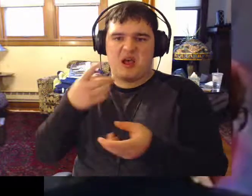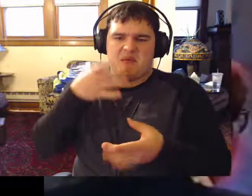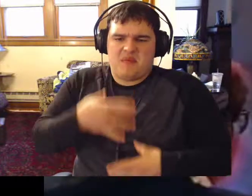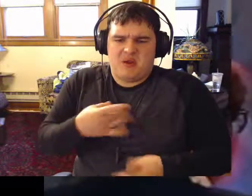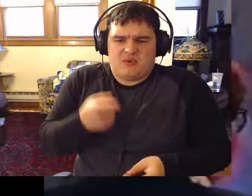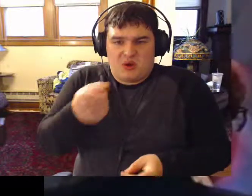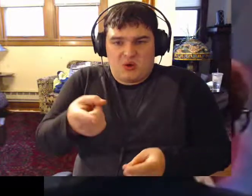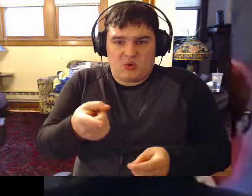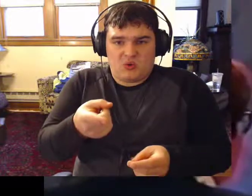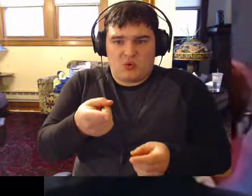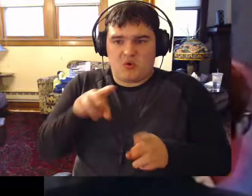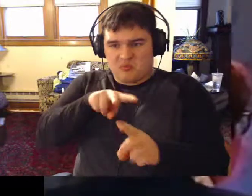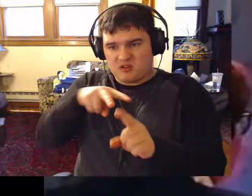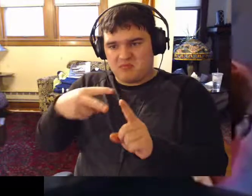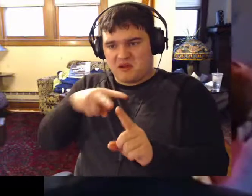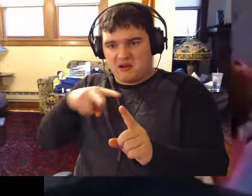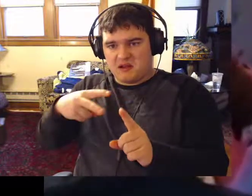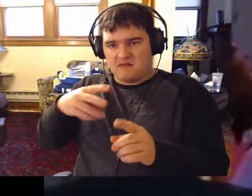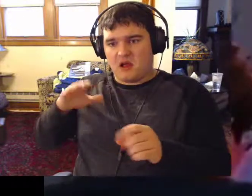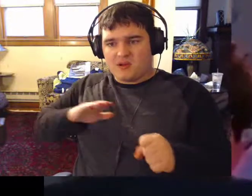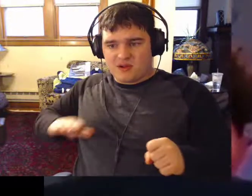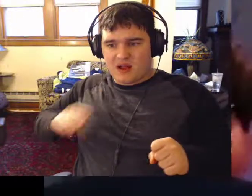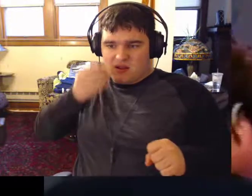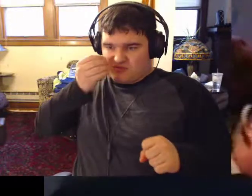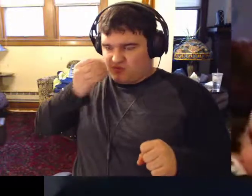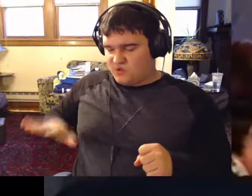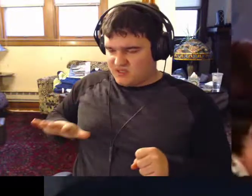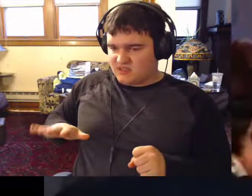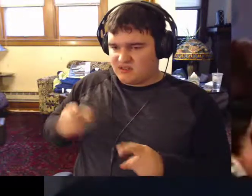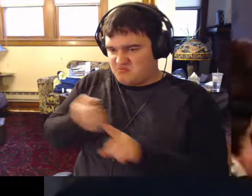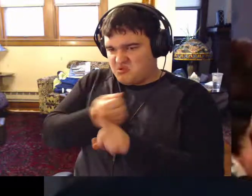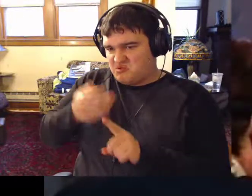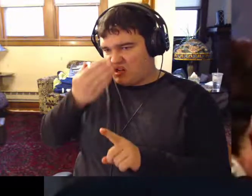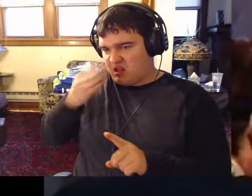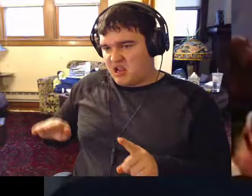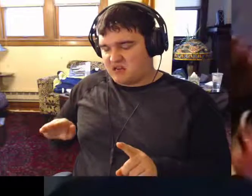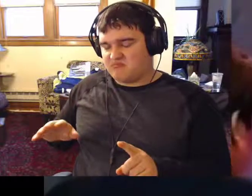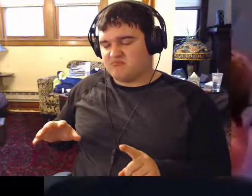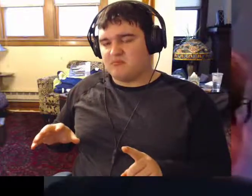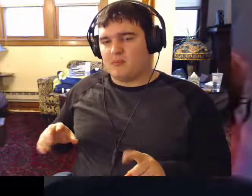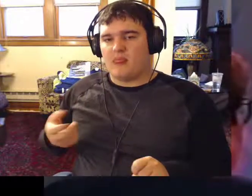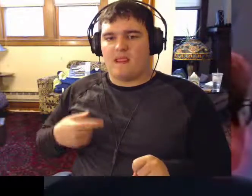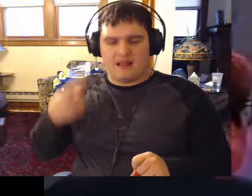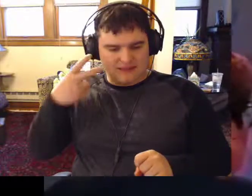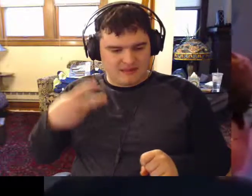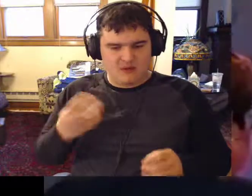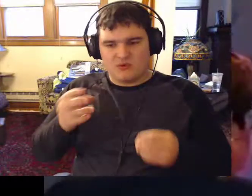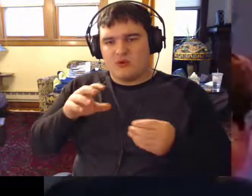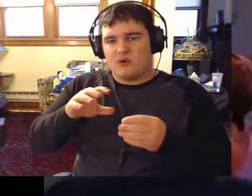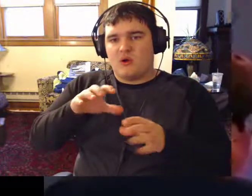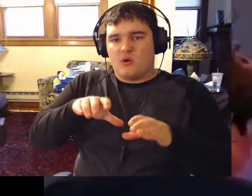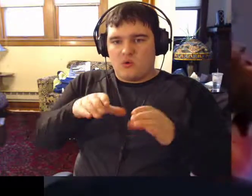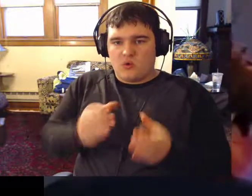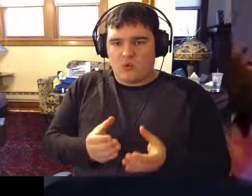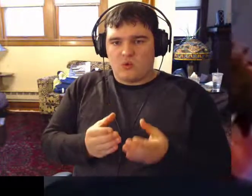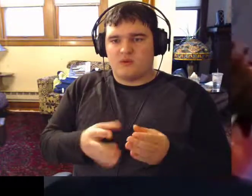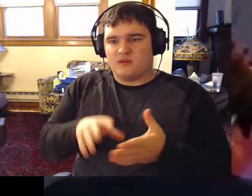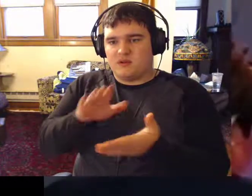on child abuse and neglect. I see in your resume here that you took a course in college on this